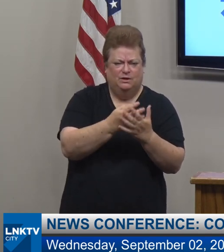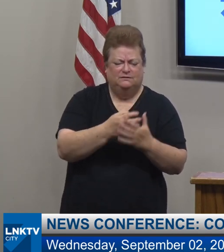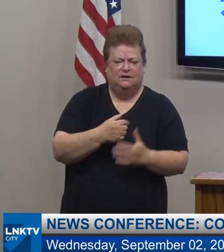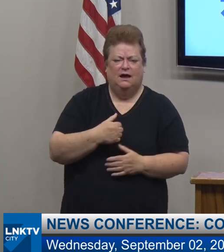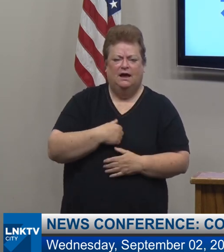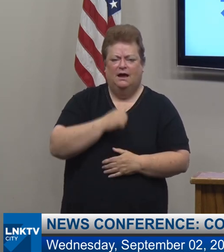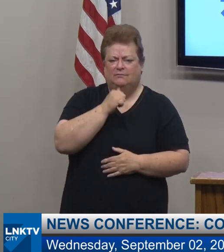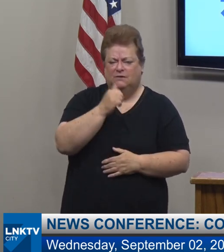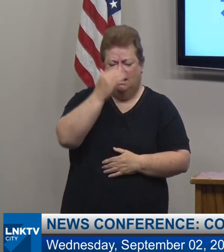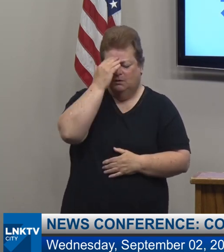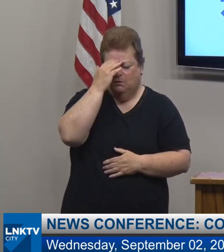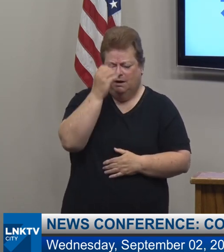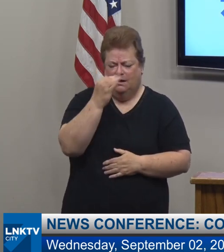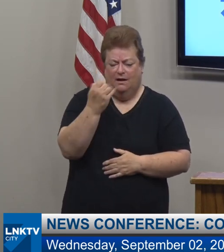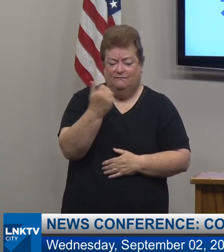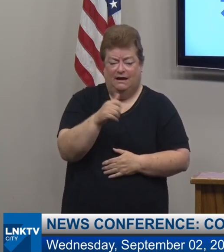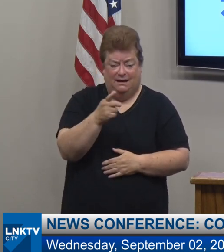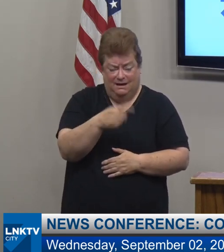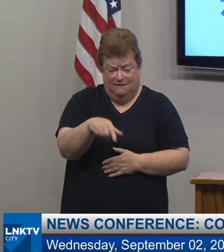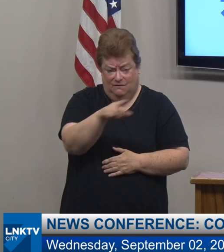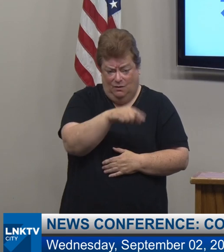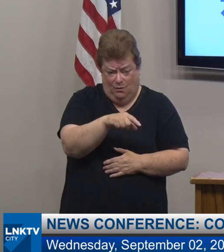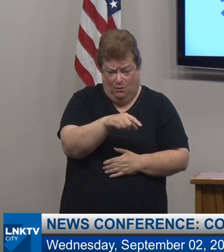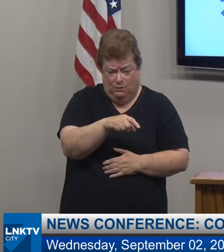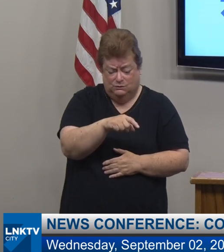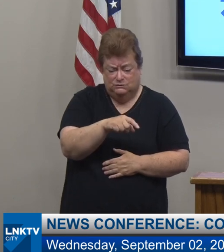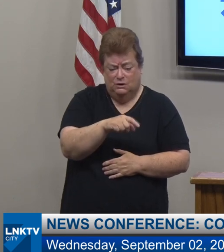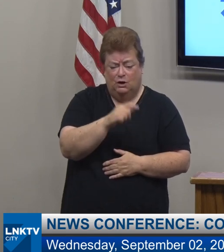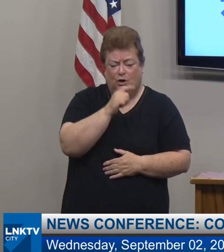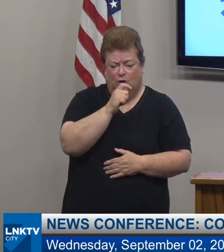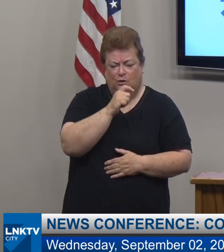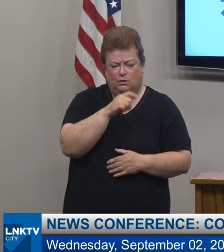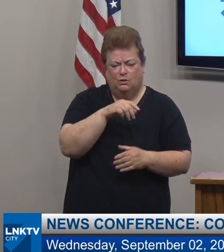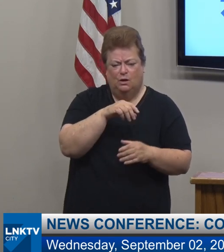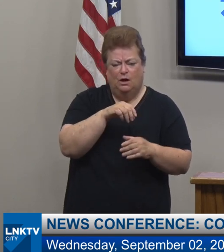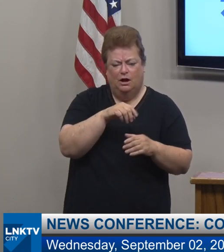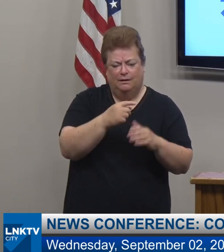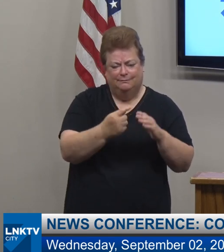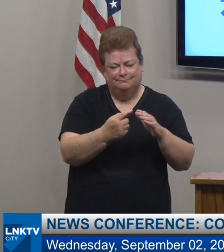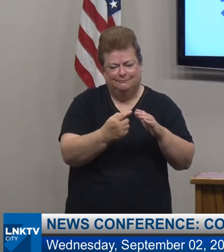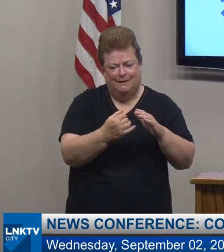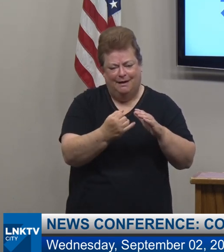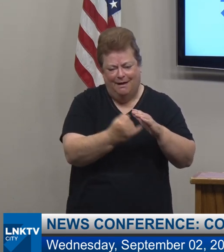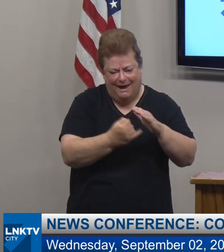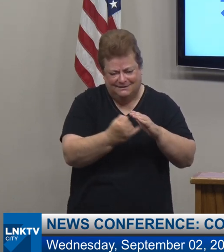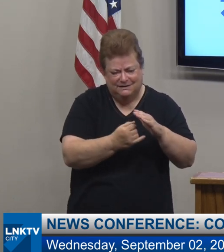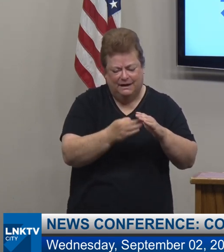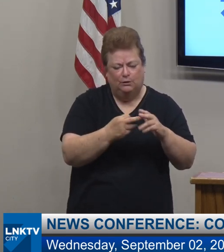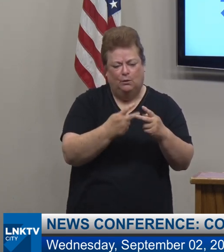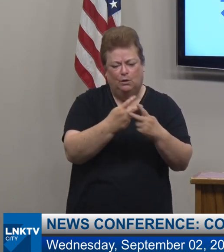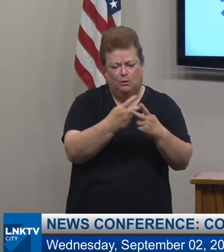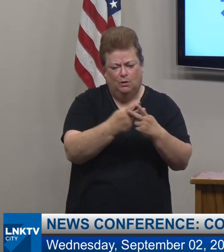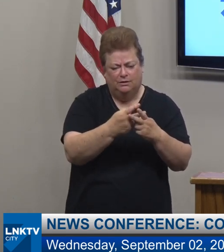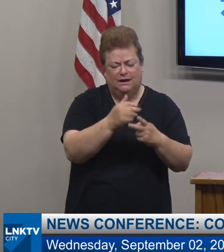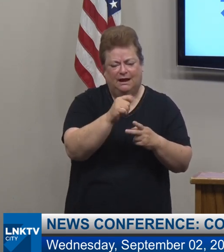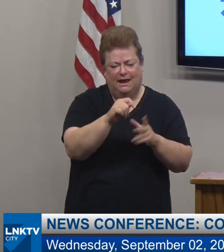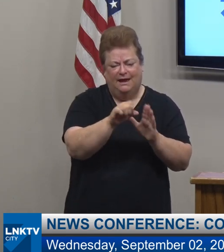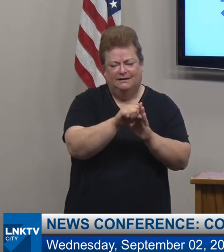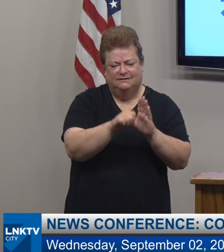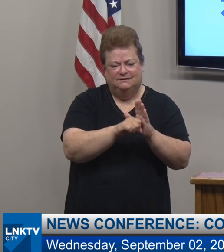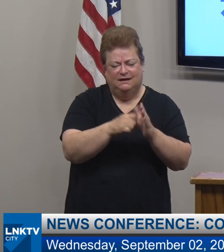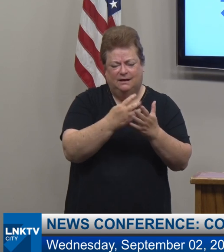I'm aware that any of those who are isolated or in quarantine from the state penitentiary have